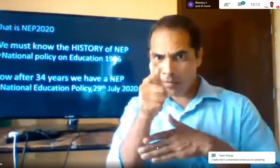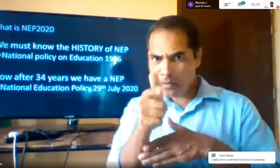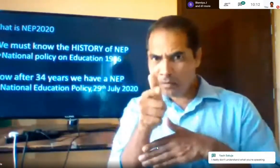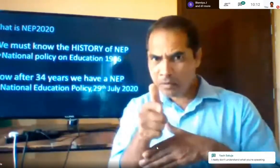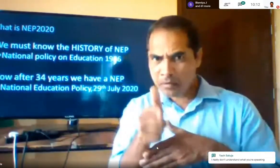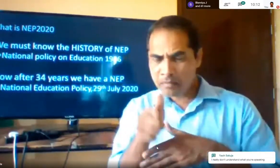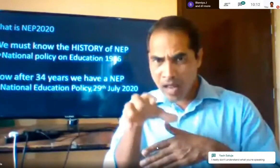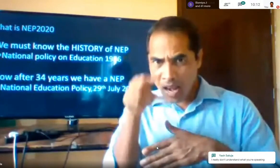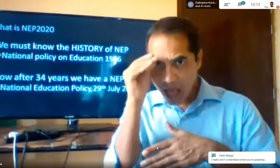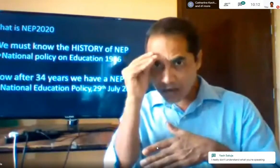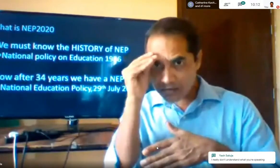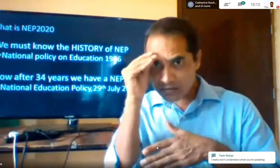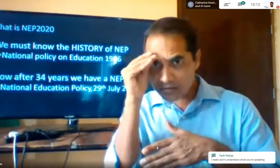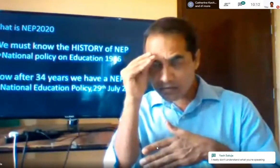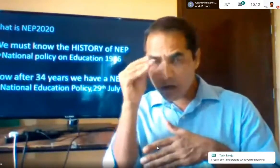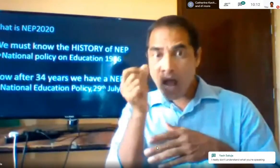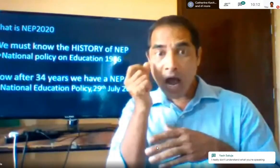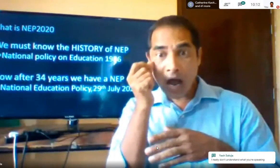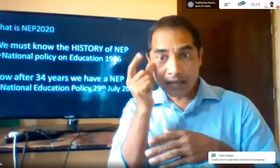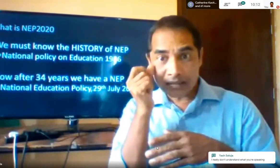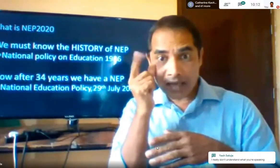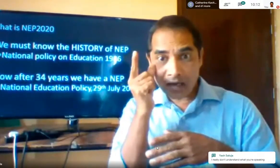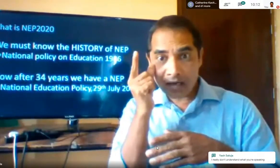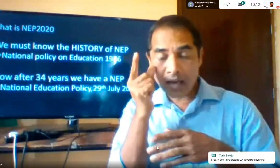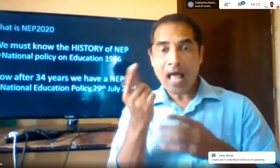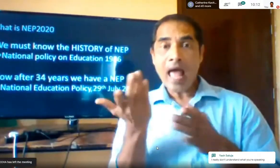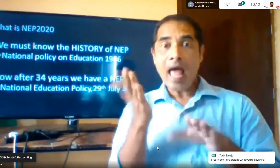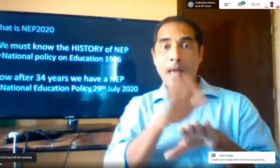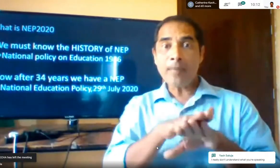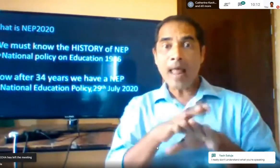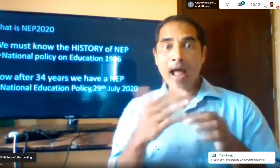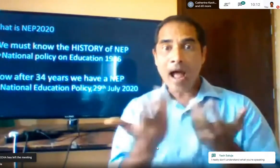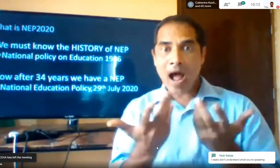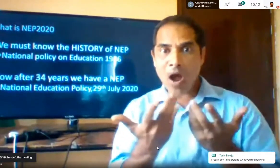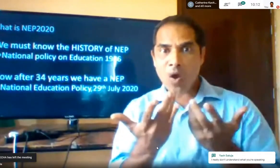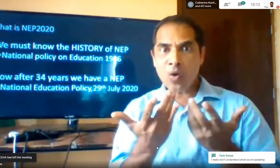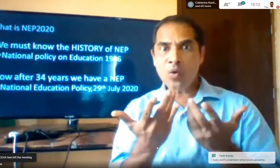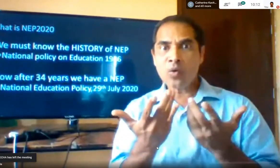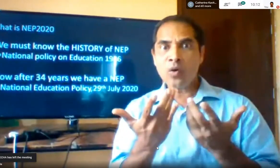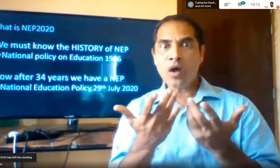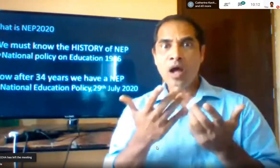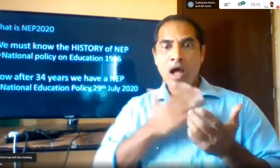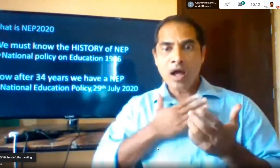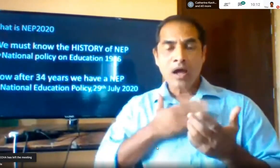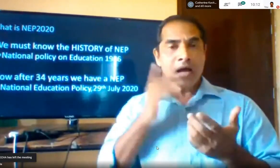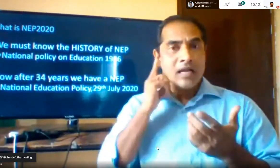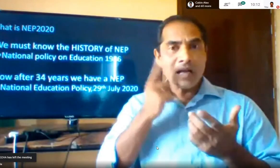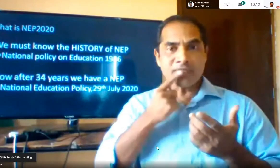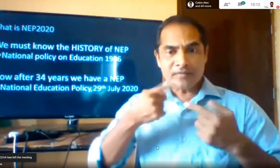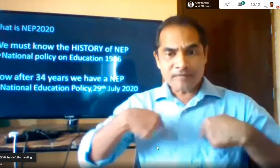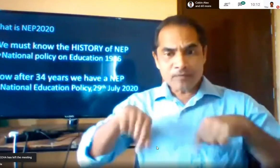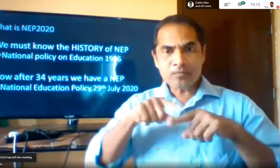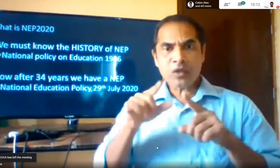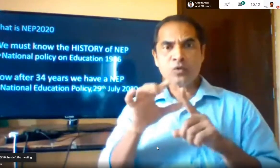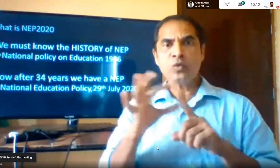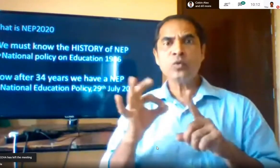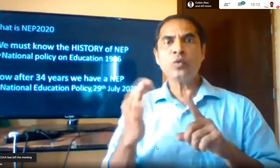so we have to learn all the points of the National Education Policy. We have to understand that. We have to understand all the